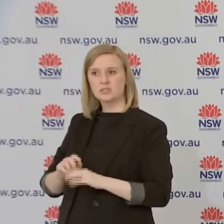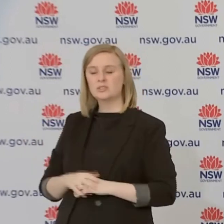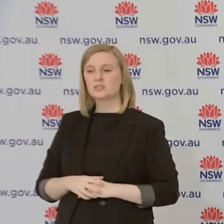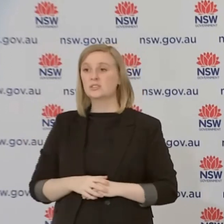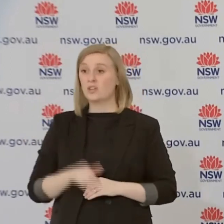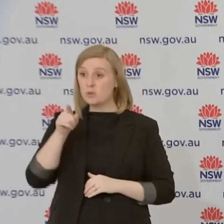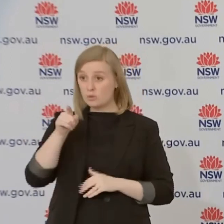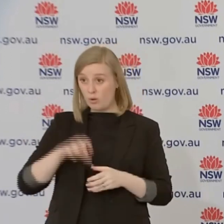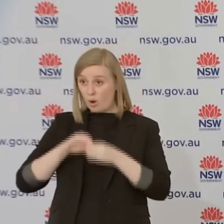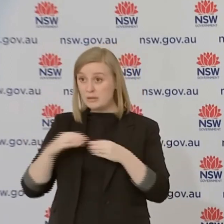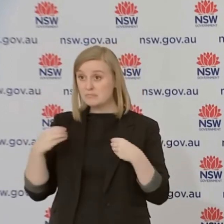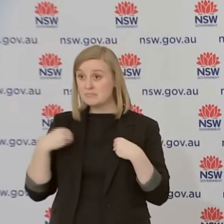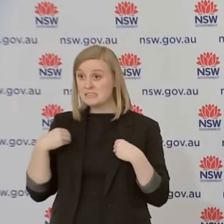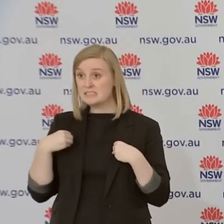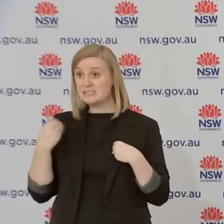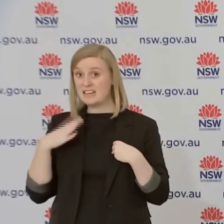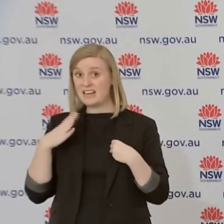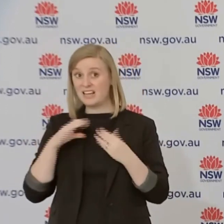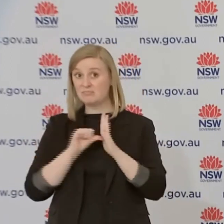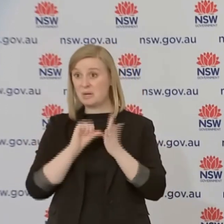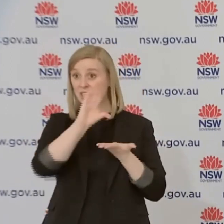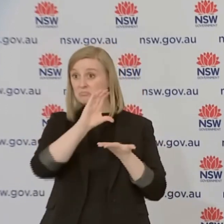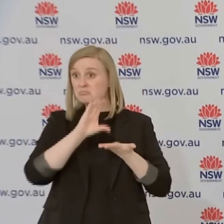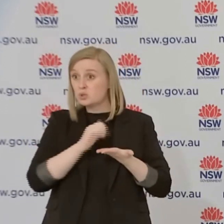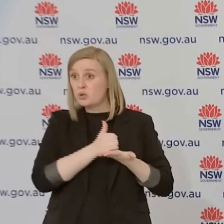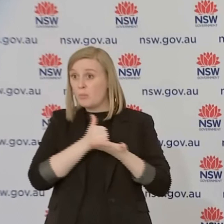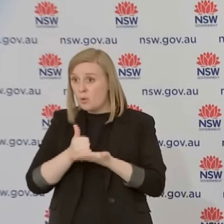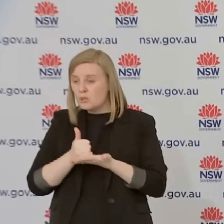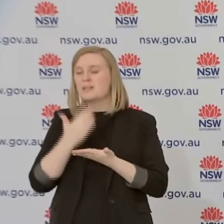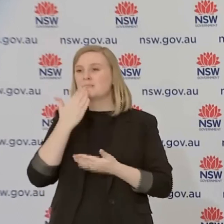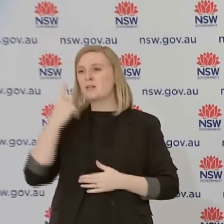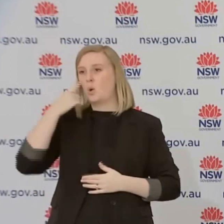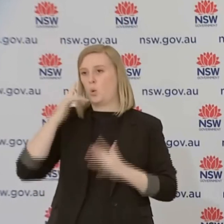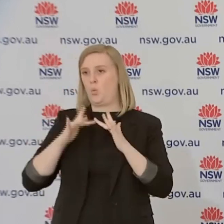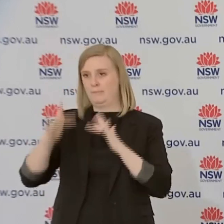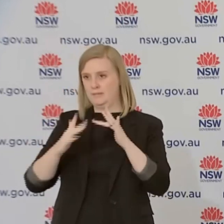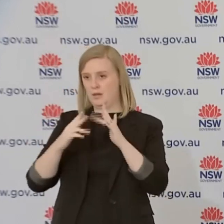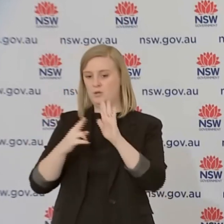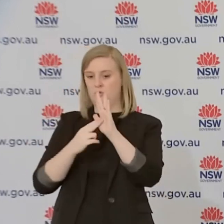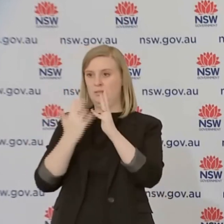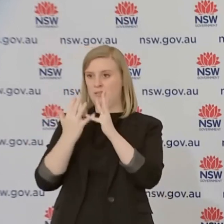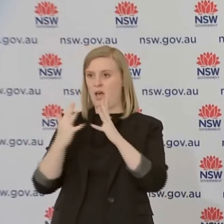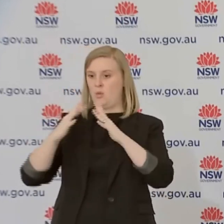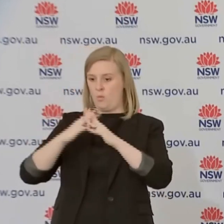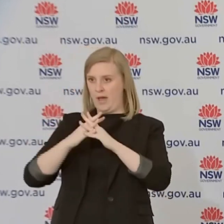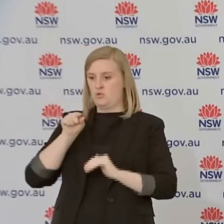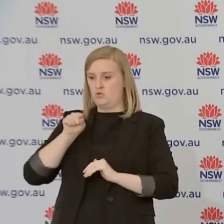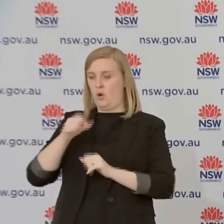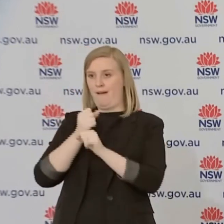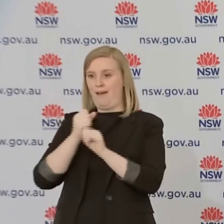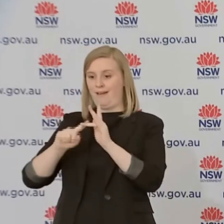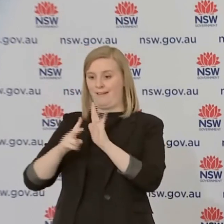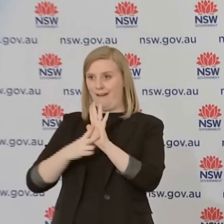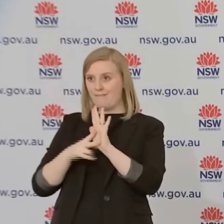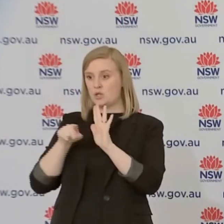have a business and you want to get business support, please go through newsouthwales.gov.au in the first instance. But if you don't get obviously your